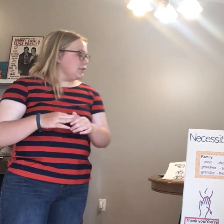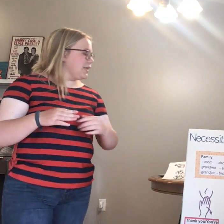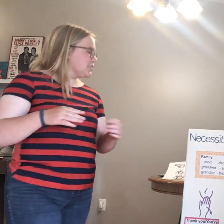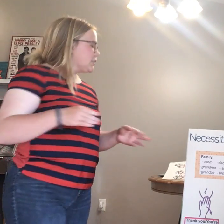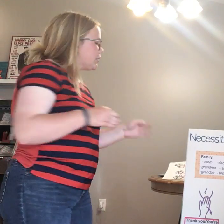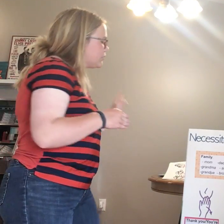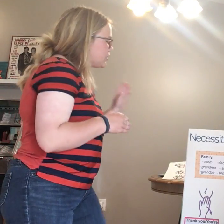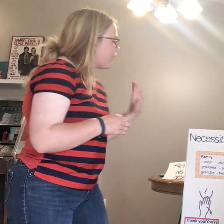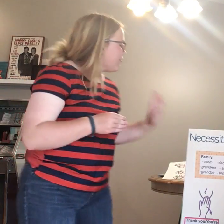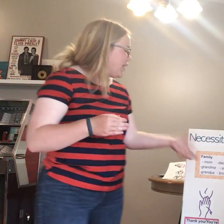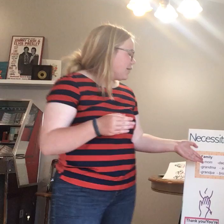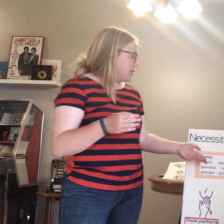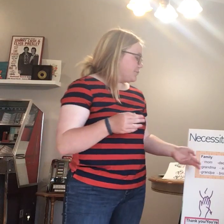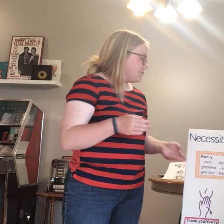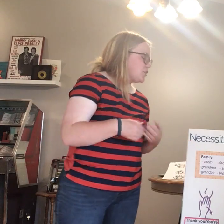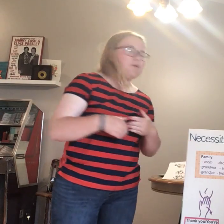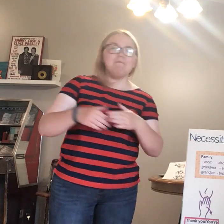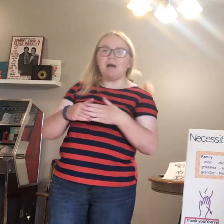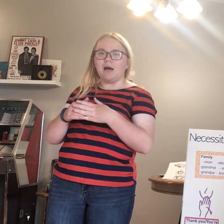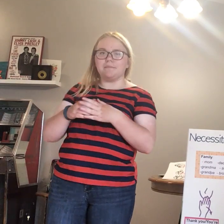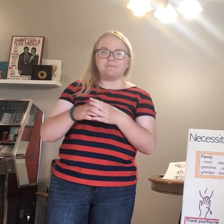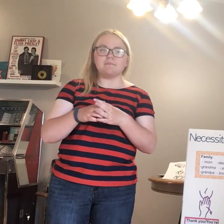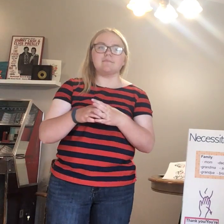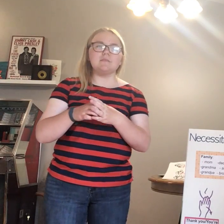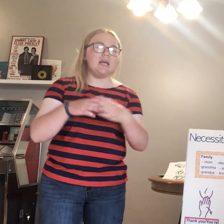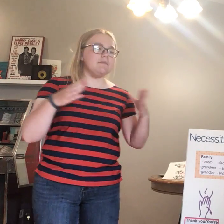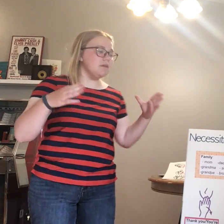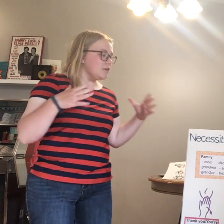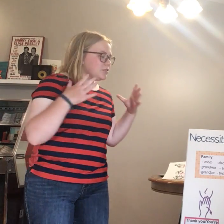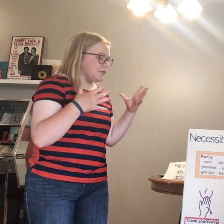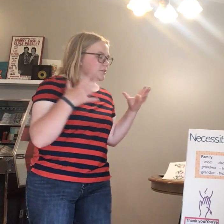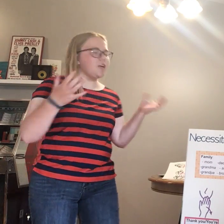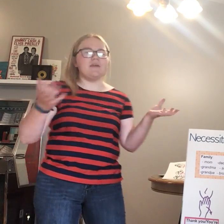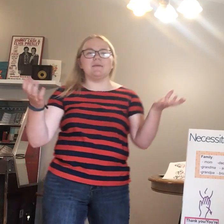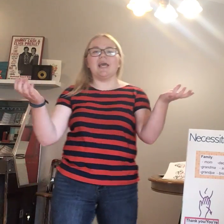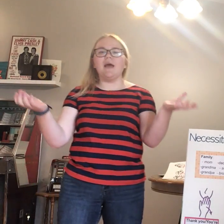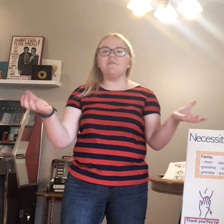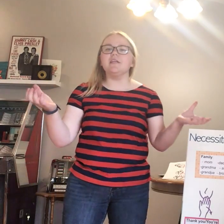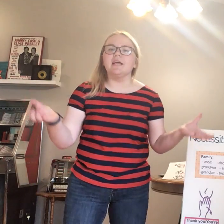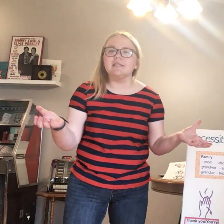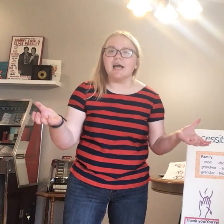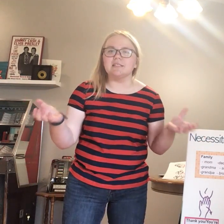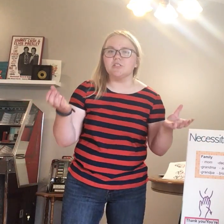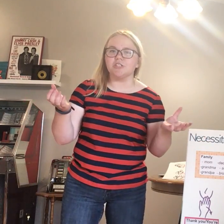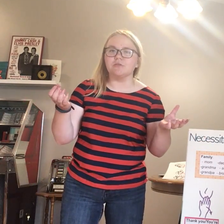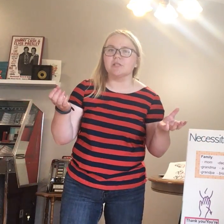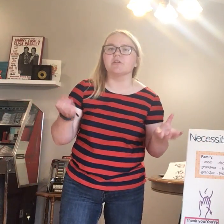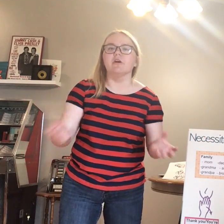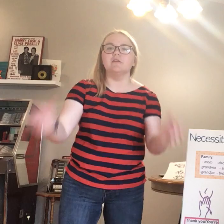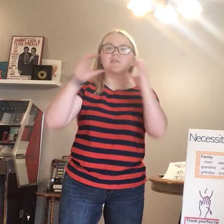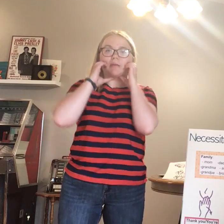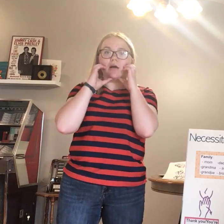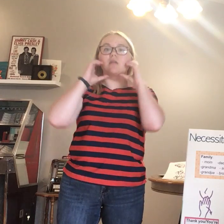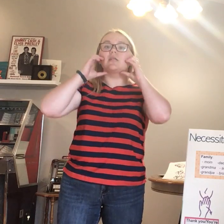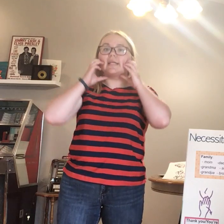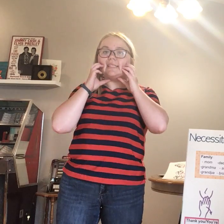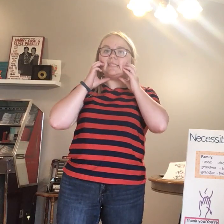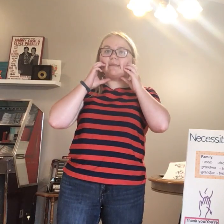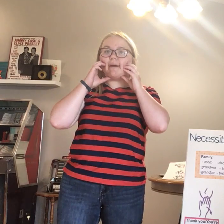Let's start with family. So mom. Start family. Everything that has to do with a girl is going to be on the bottom